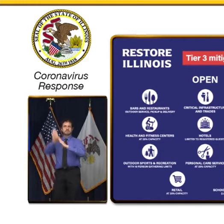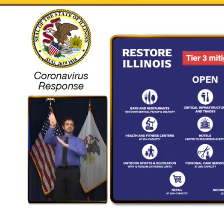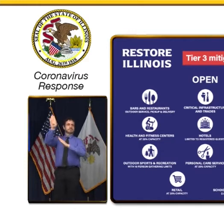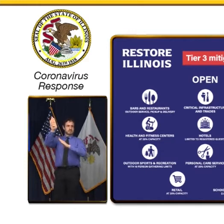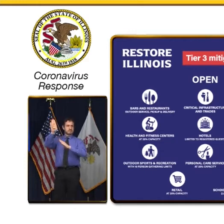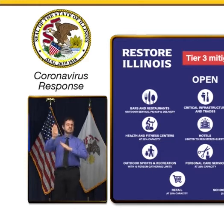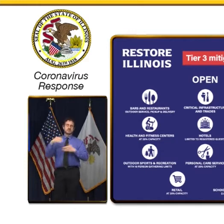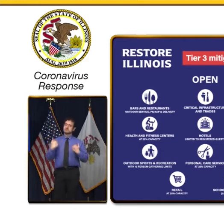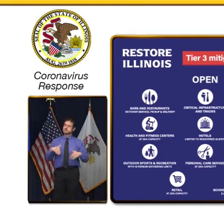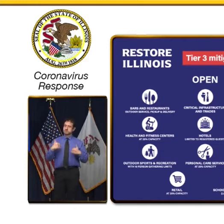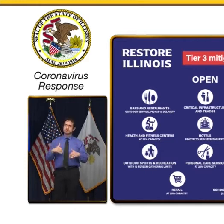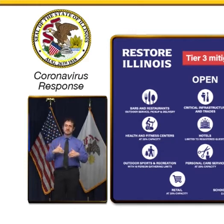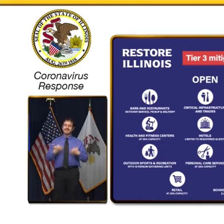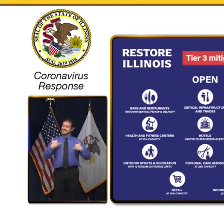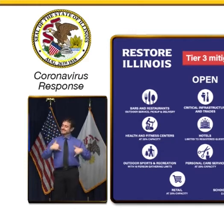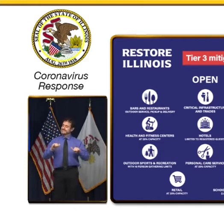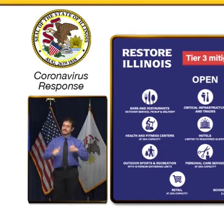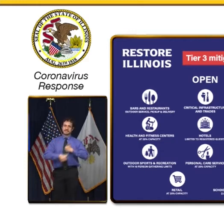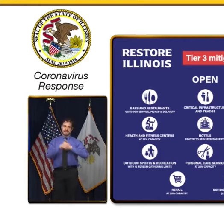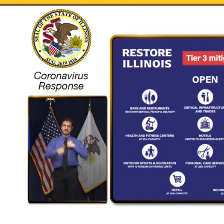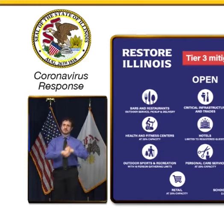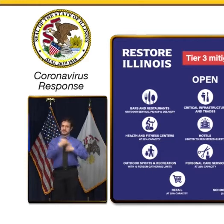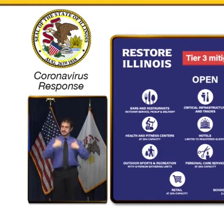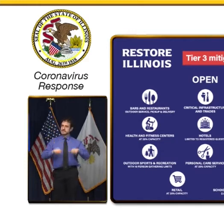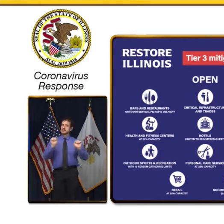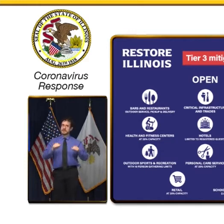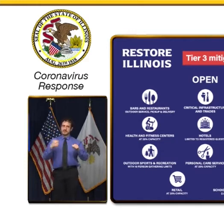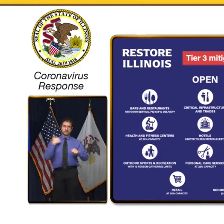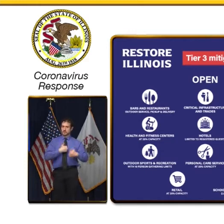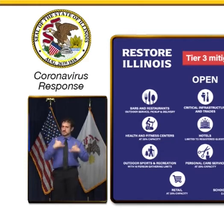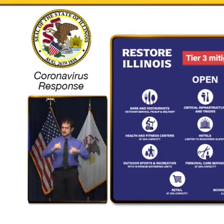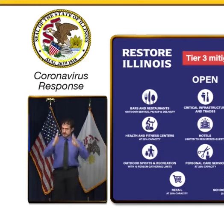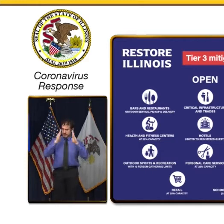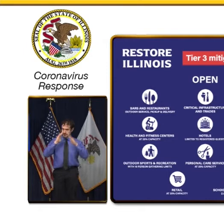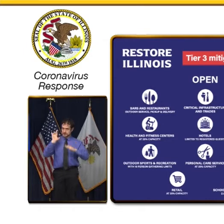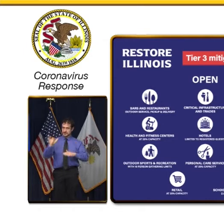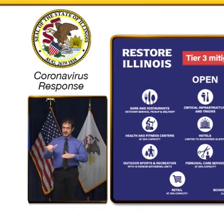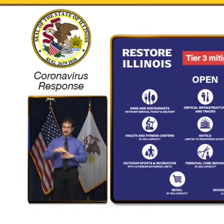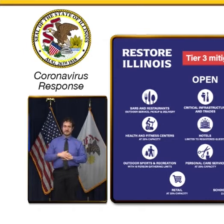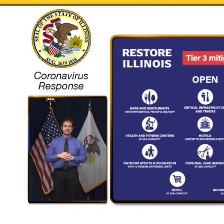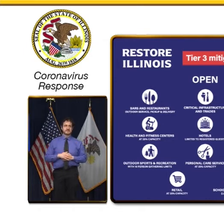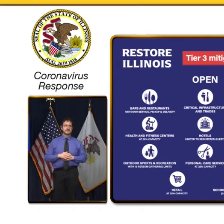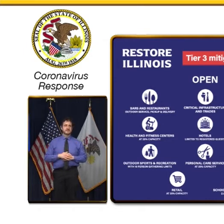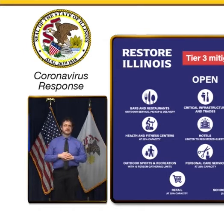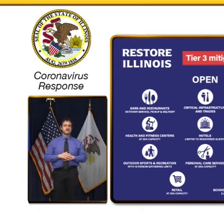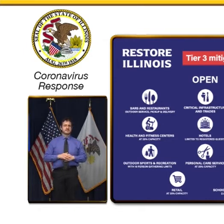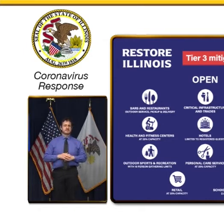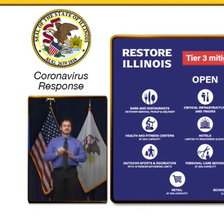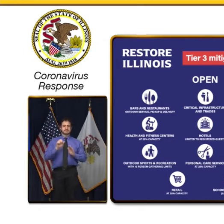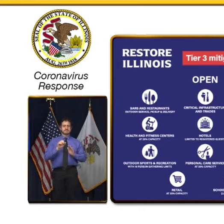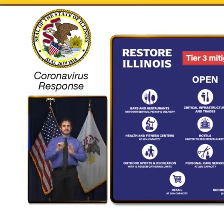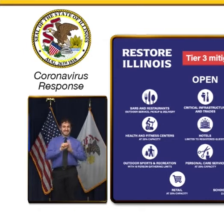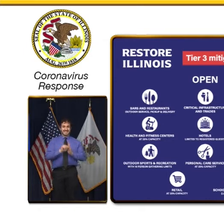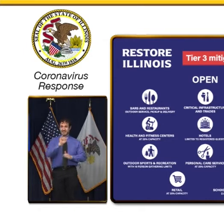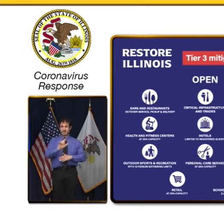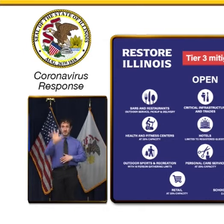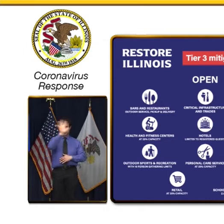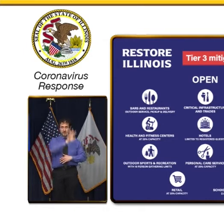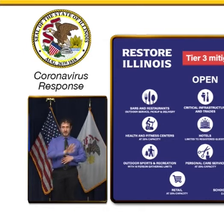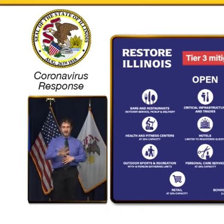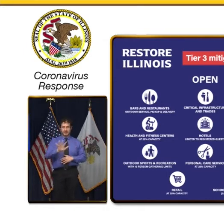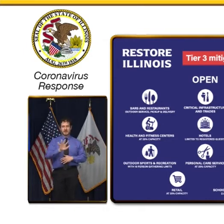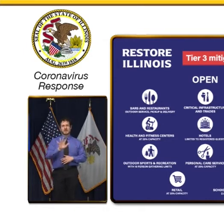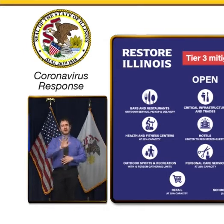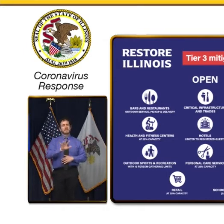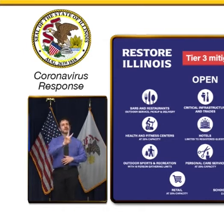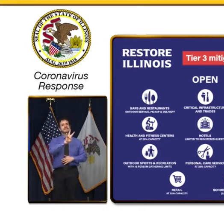holiday season is still the focus of our attention. Statewide, approximately 3 in 4 of our